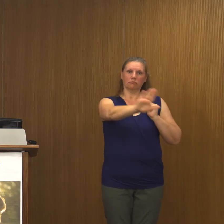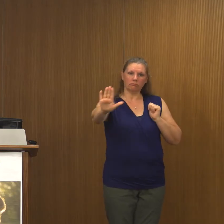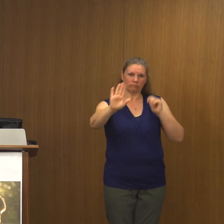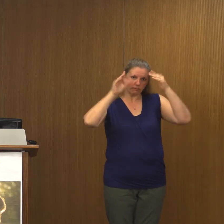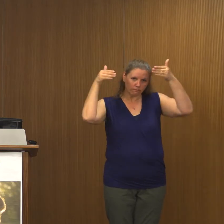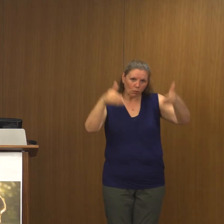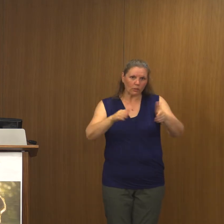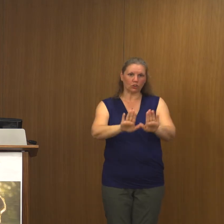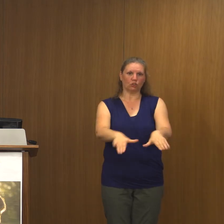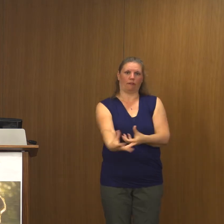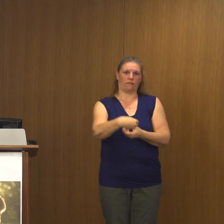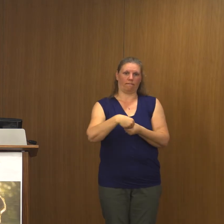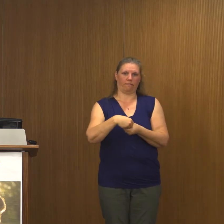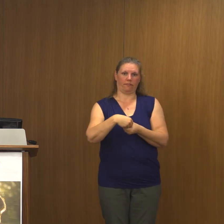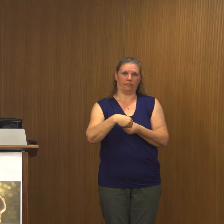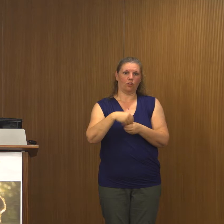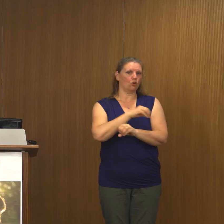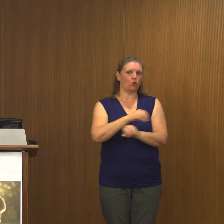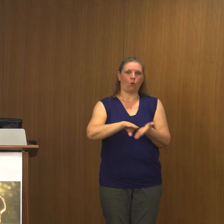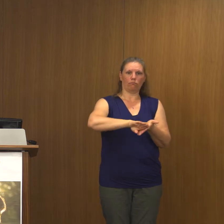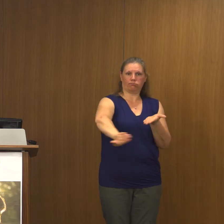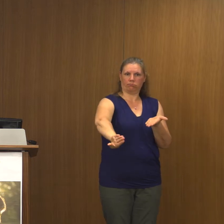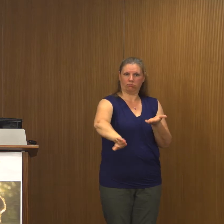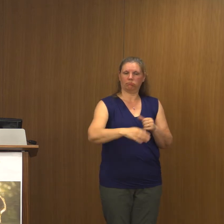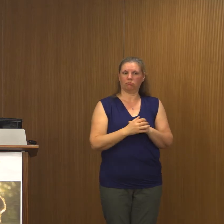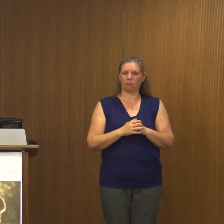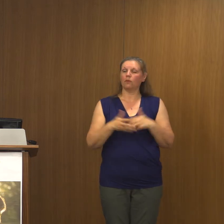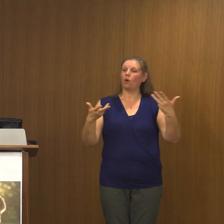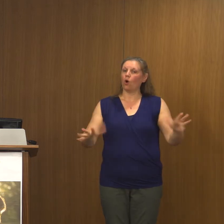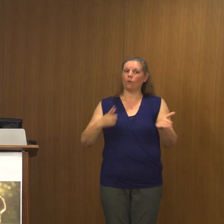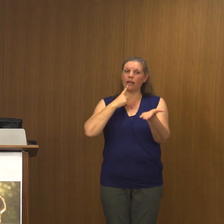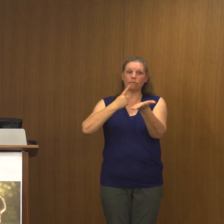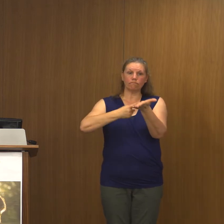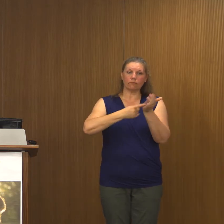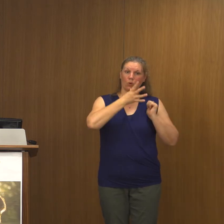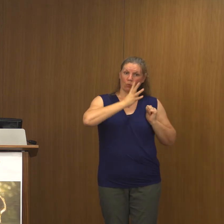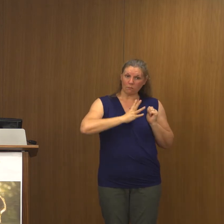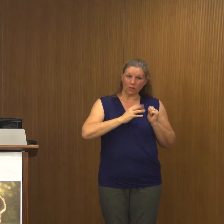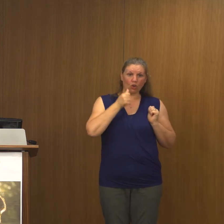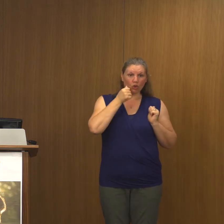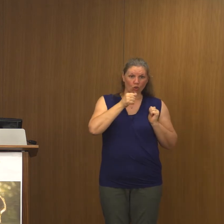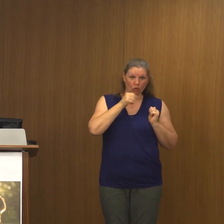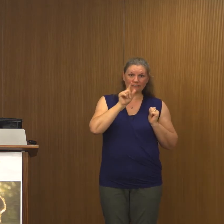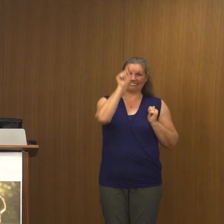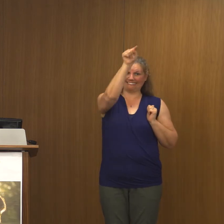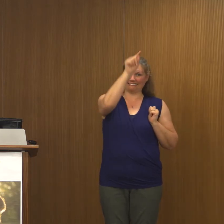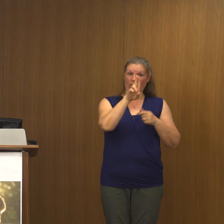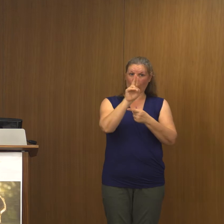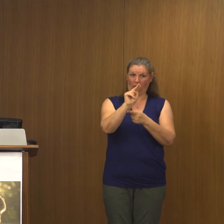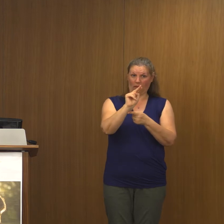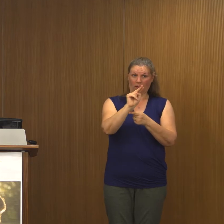so that they are also not left behind. We talked about women and children, and women and girls in general in the session,